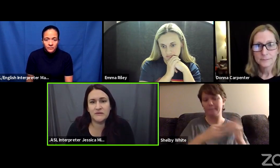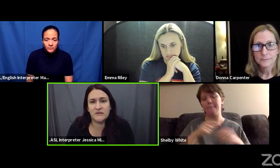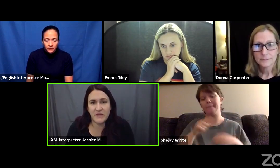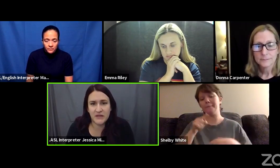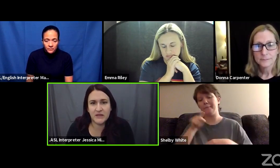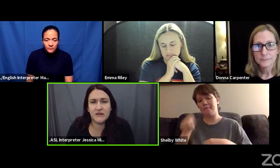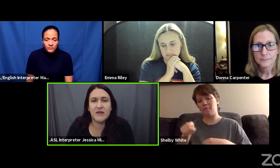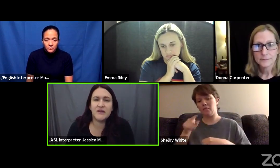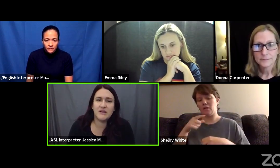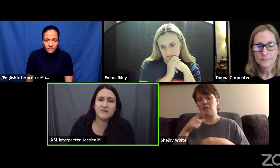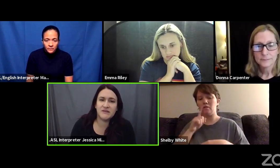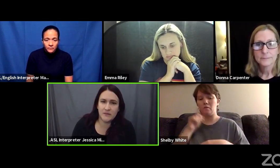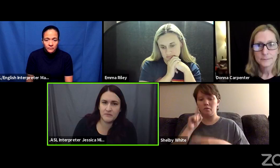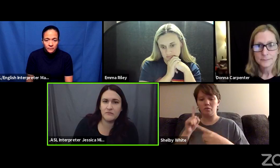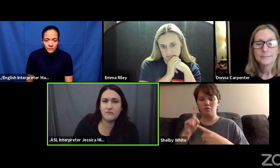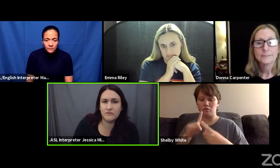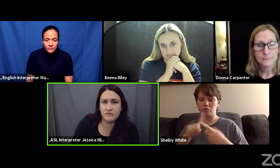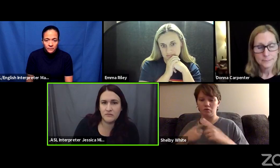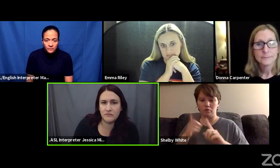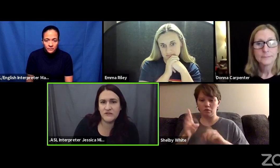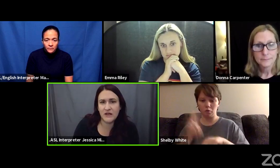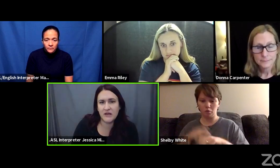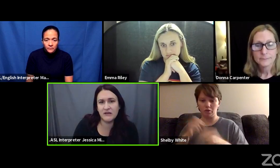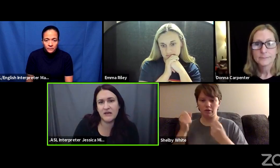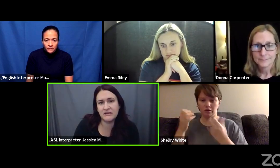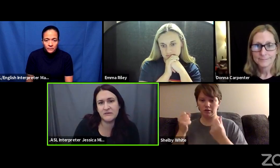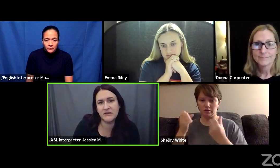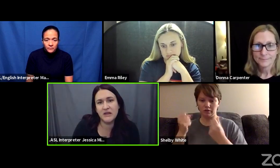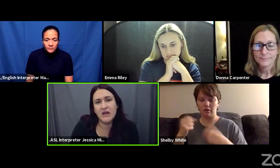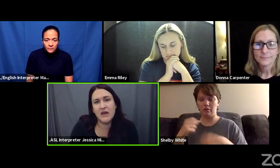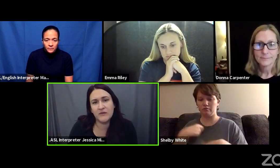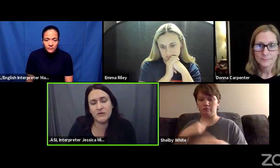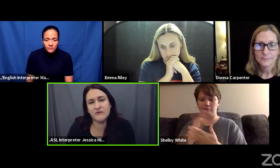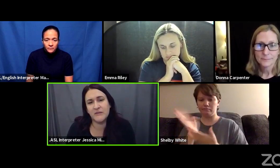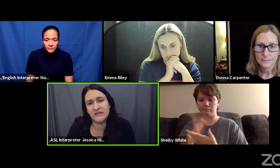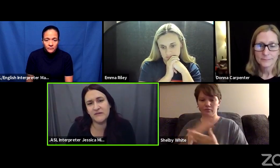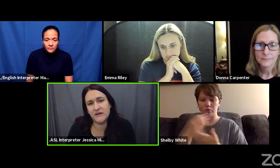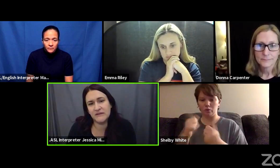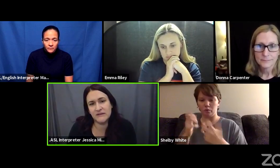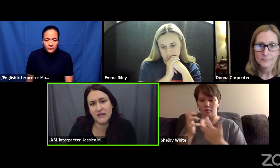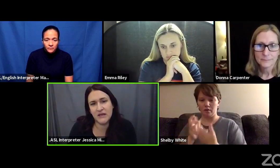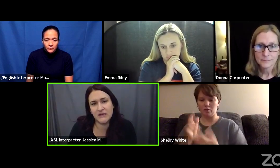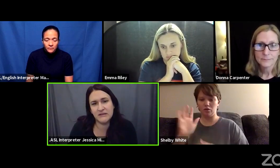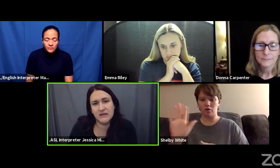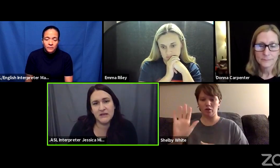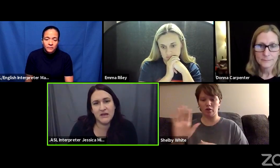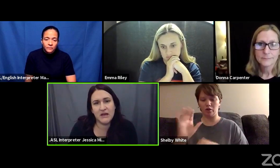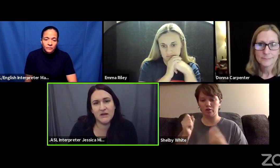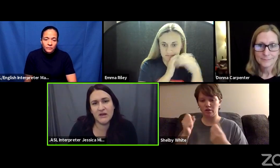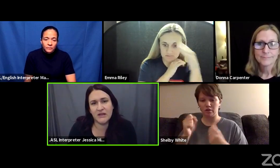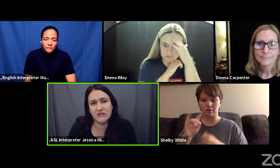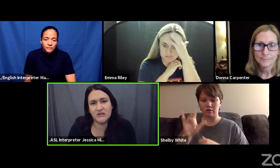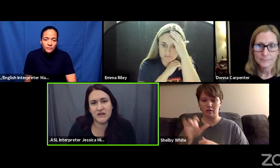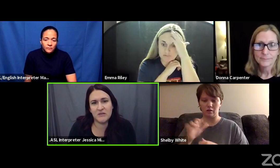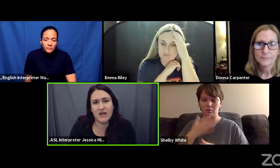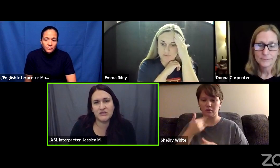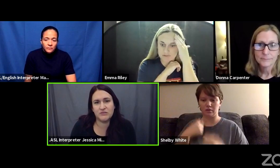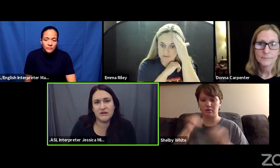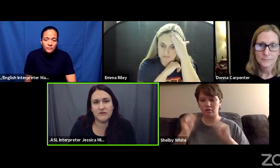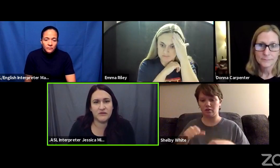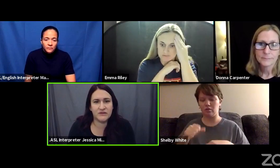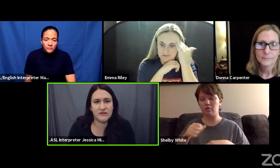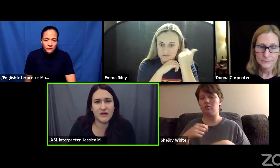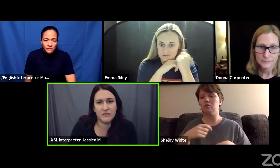would speak, they picked up some sign, yes. But of course, with my deaf friends, I signed. And I could just kind of